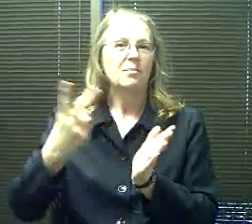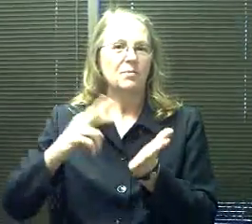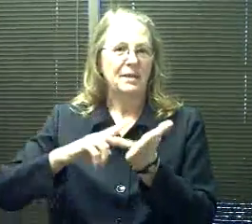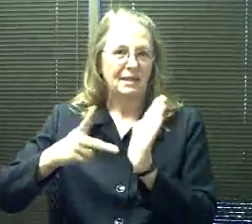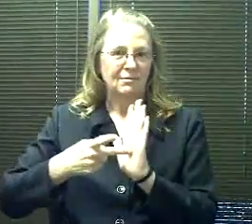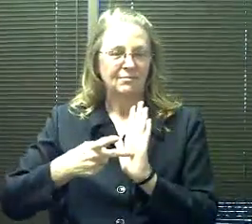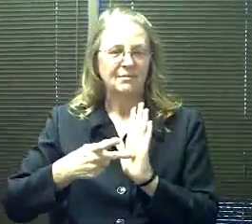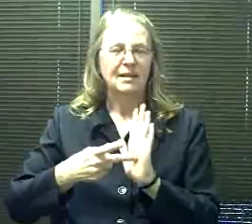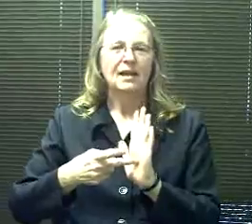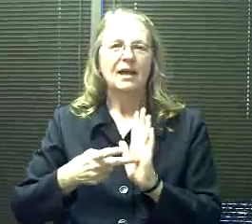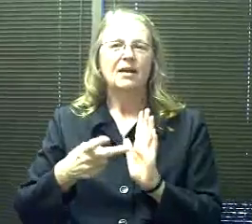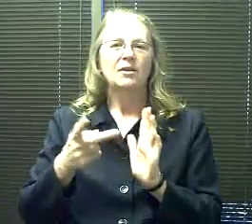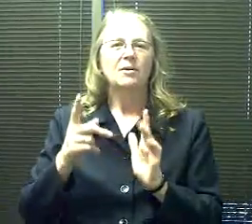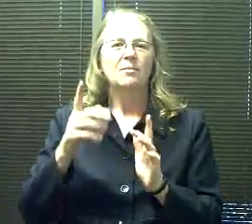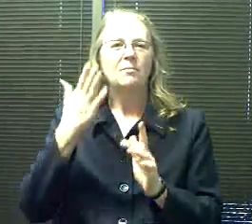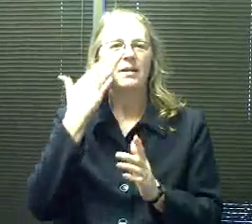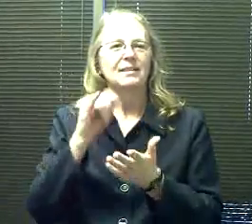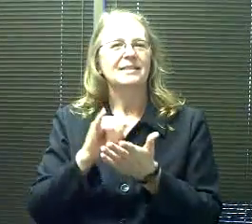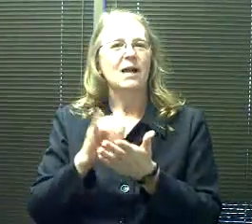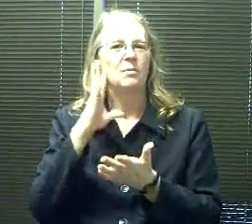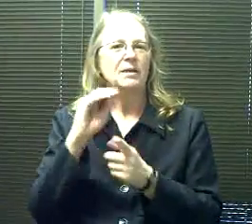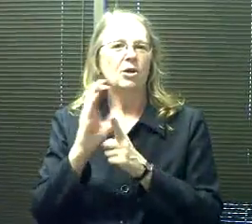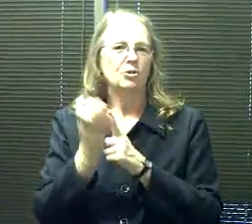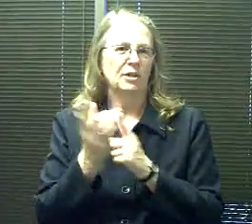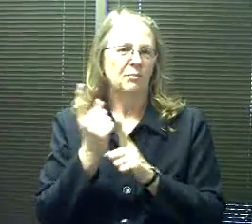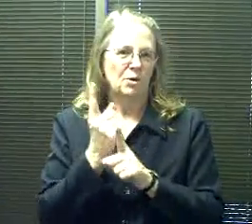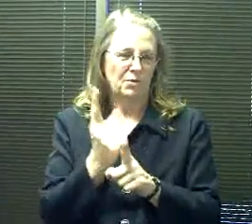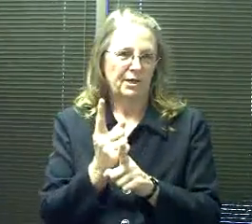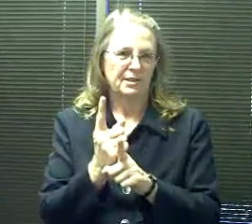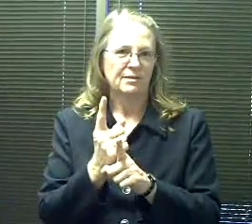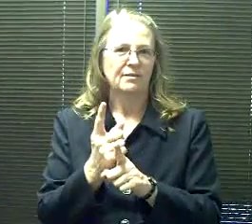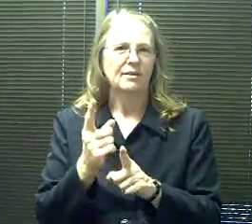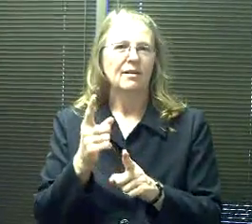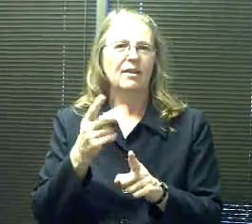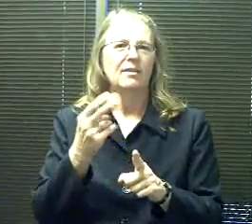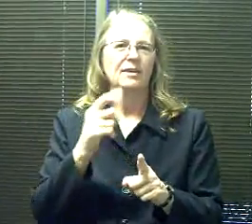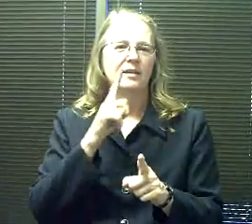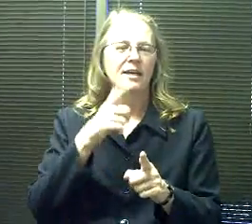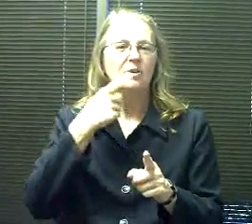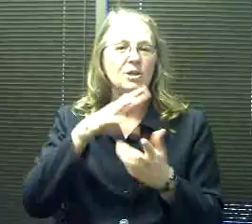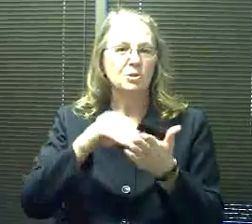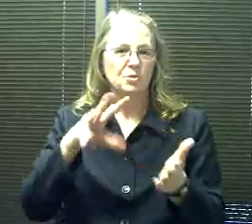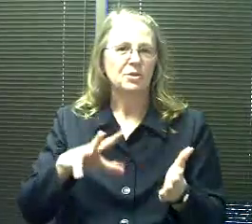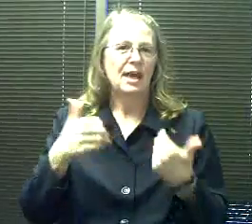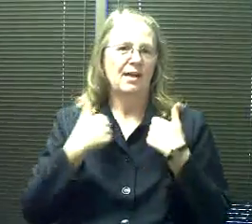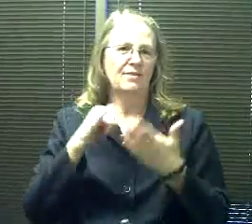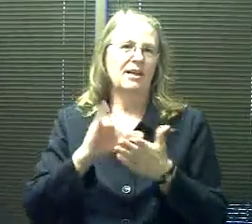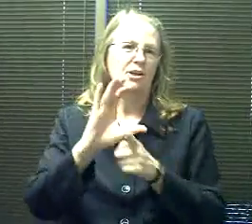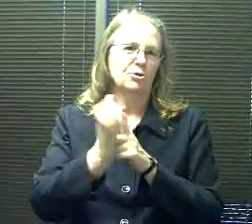double meaning, because that would be culturally appropriate. The hearing students have that